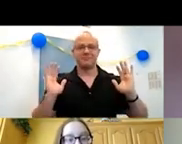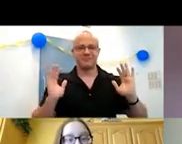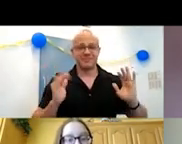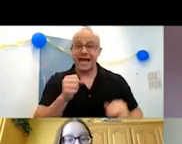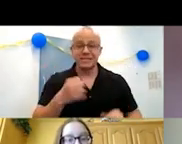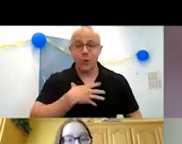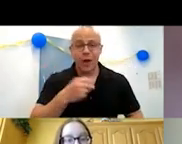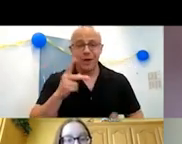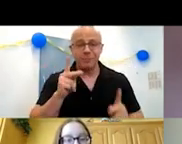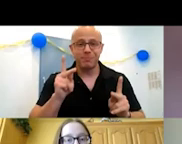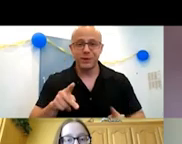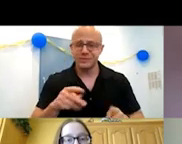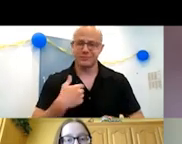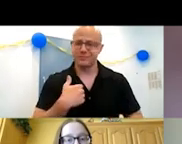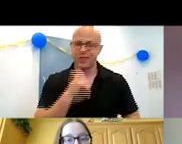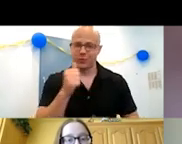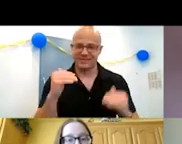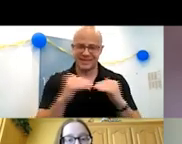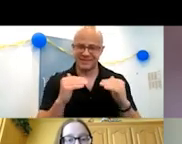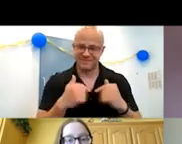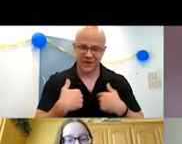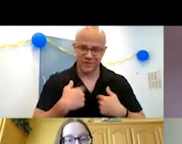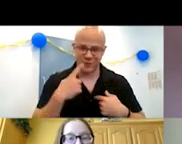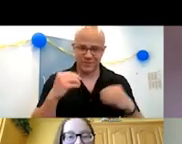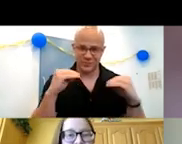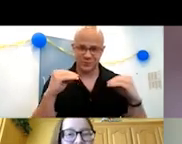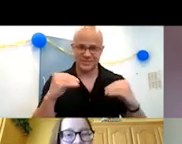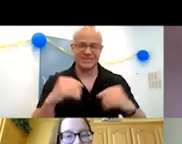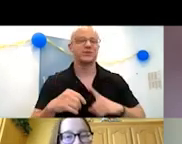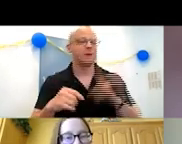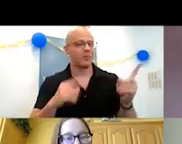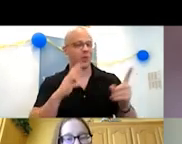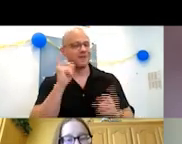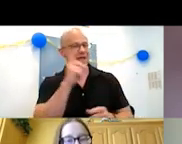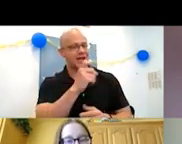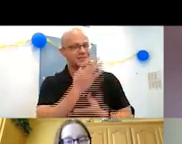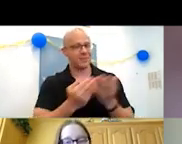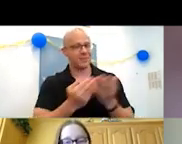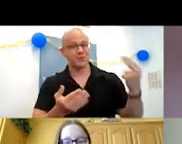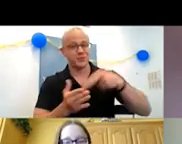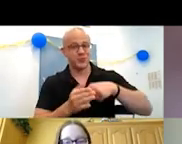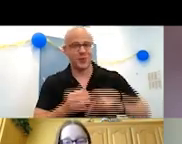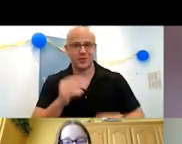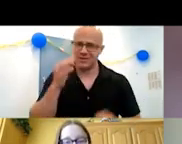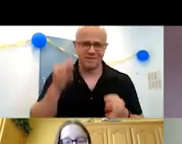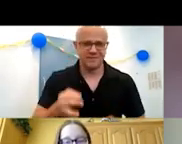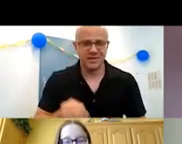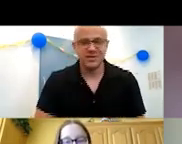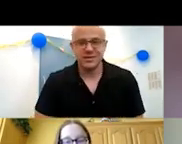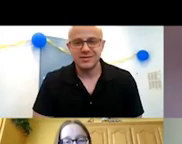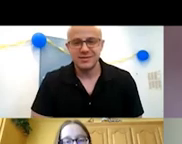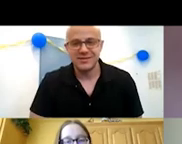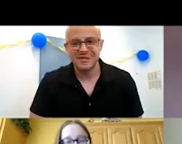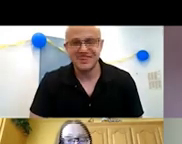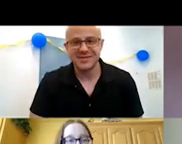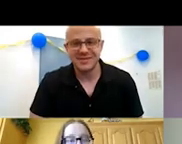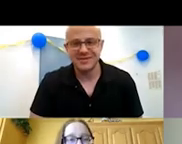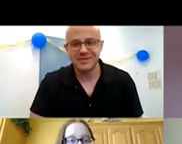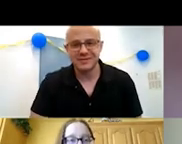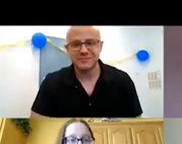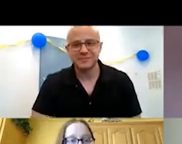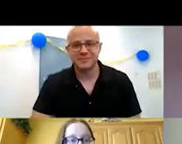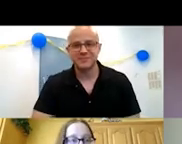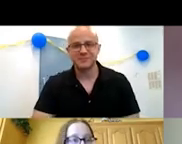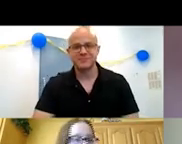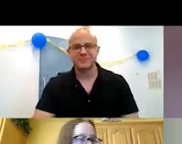our class and teach that. I am not qualified to do that. That's not my level. I will have to ask someone to join our class